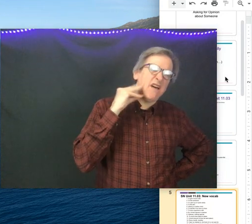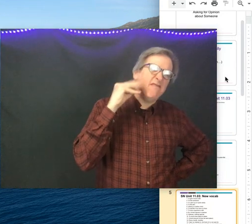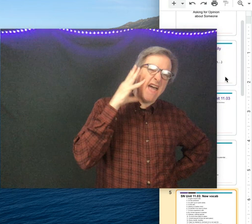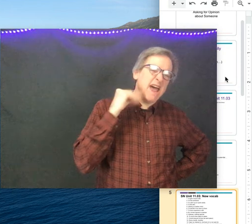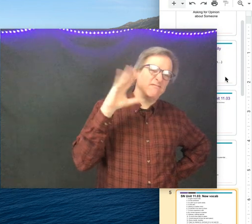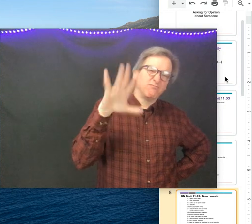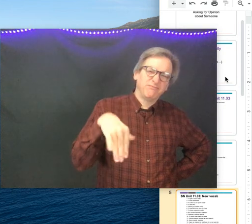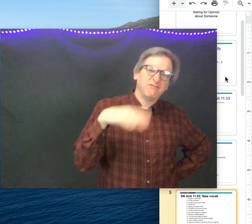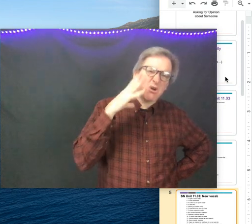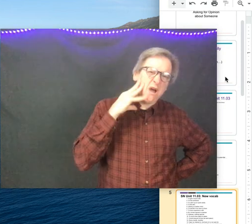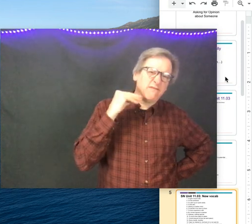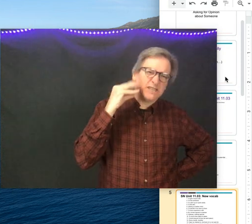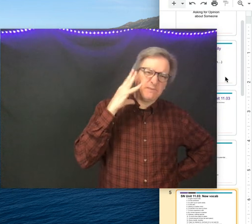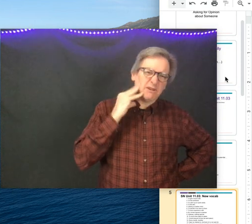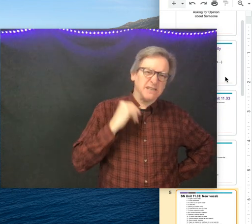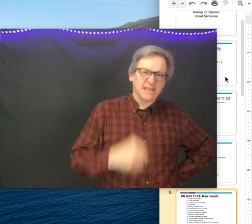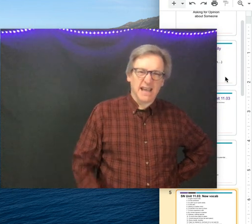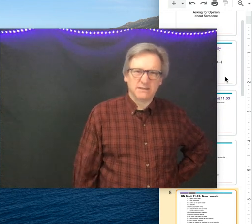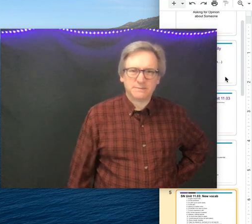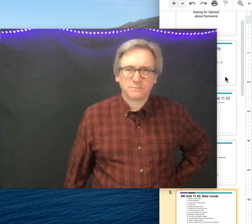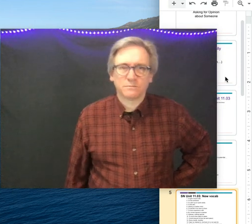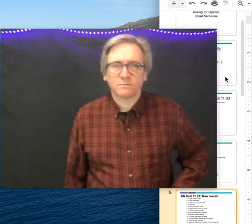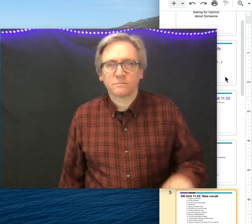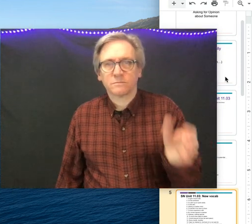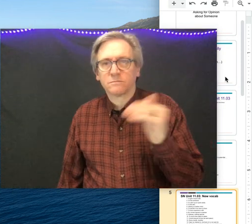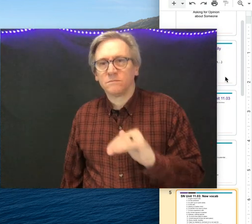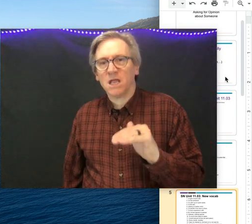I've done that. Oh, I've experienced that.